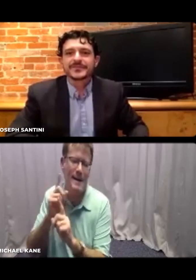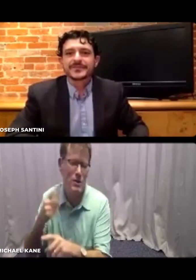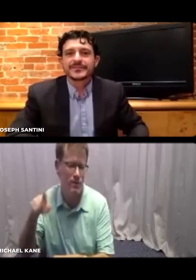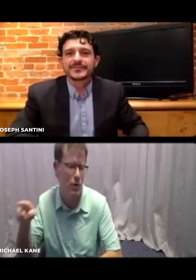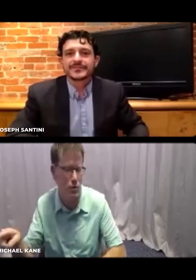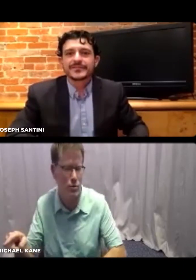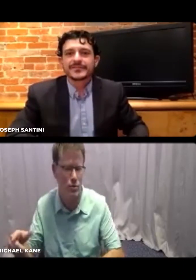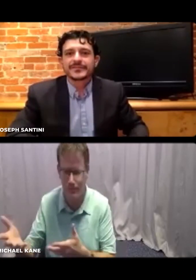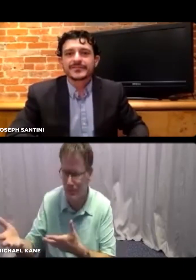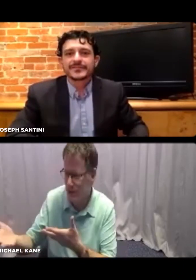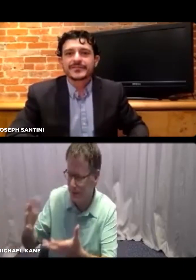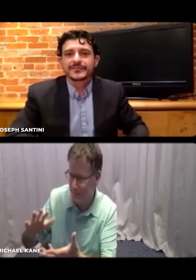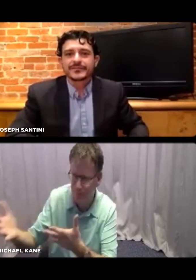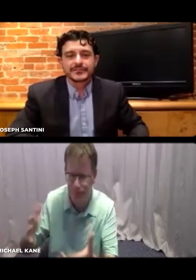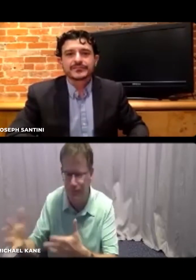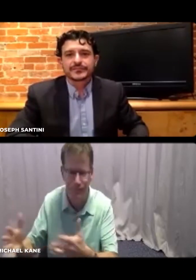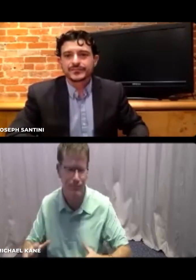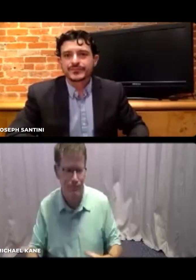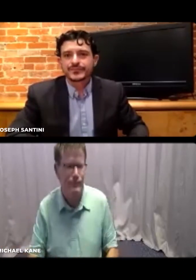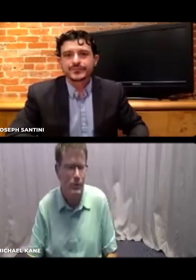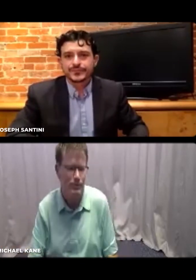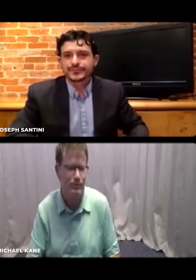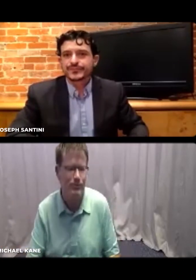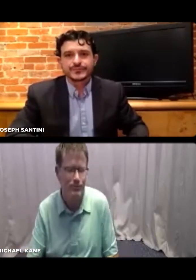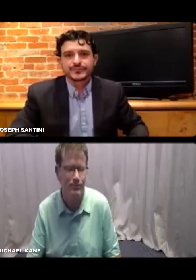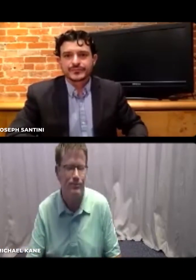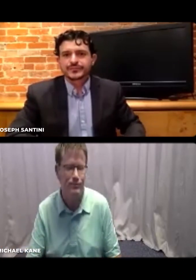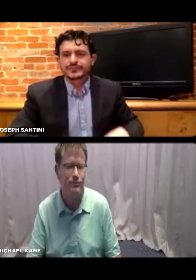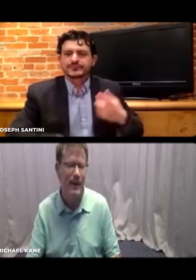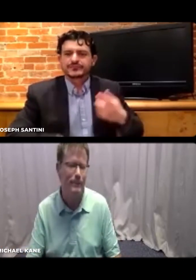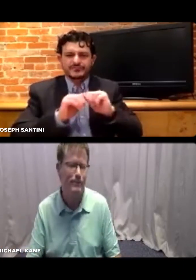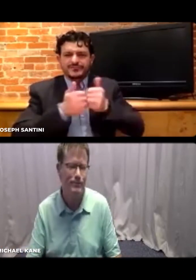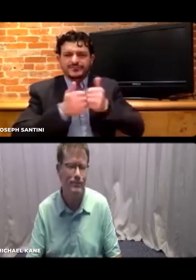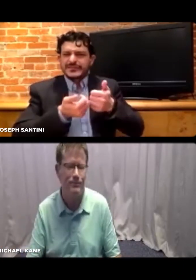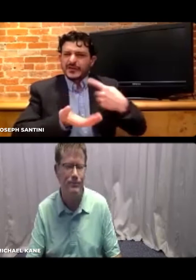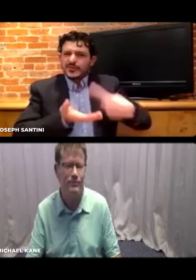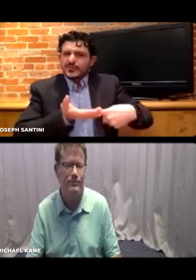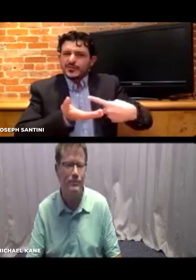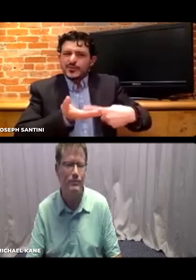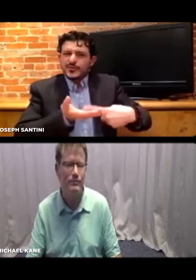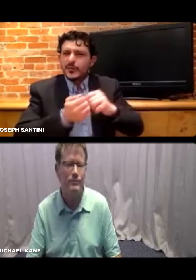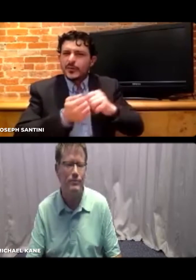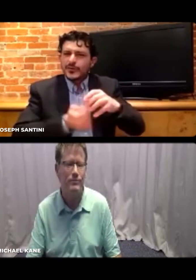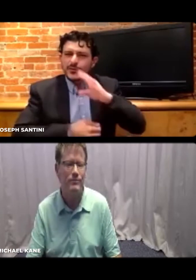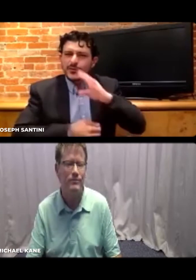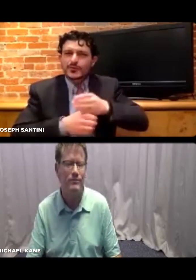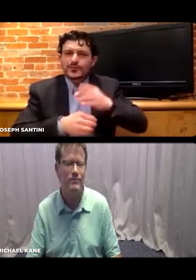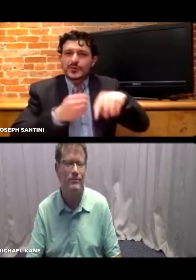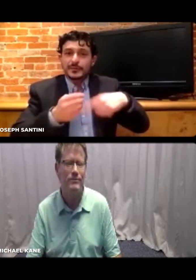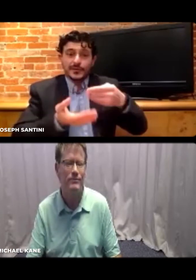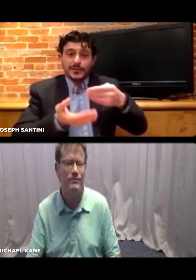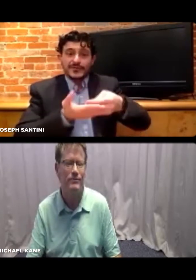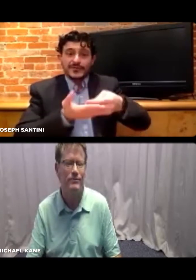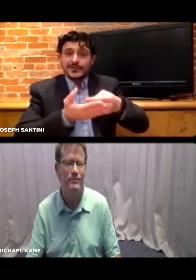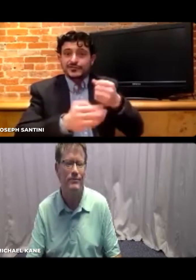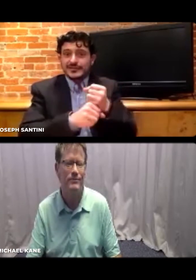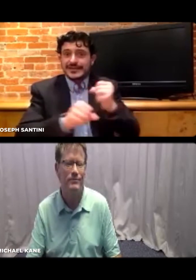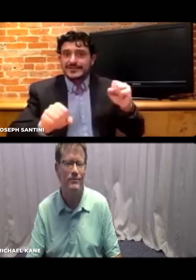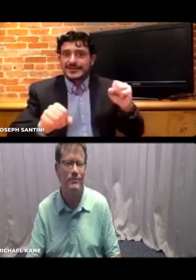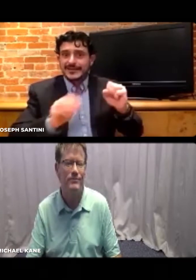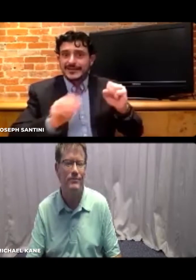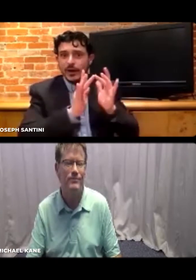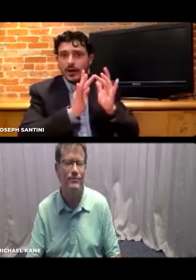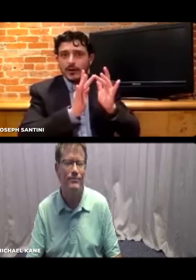answer questions for her. I see. So how did you discuss security